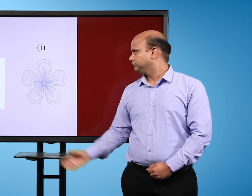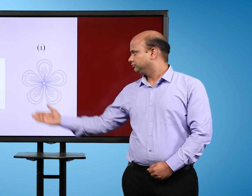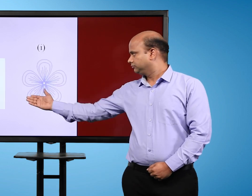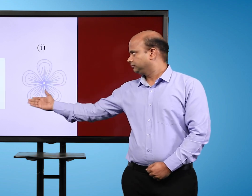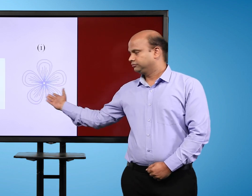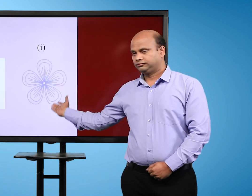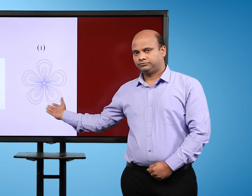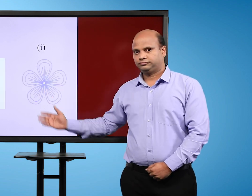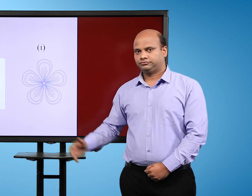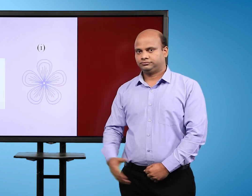I.